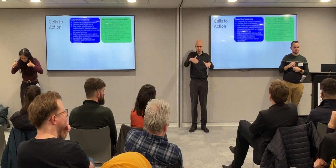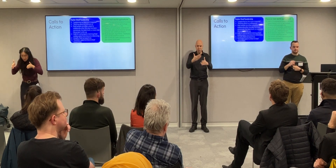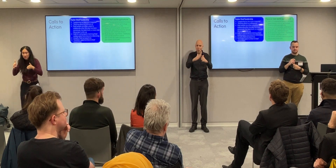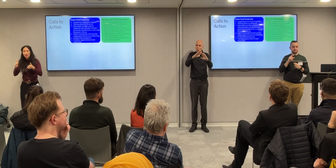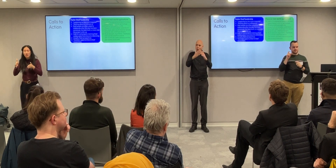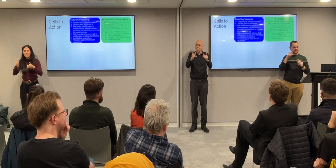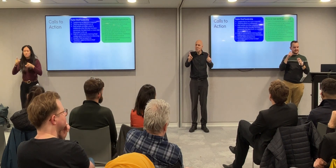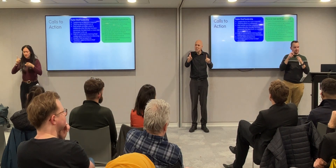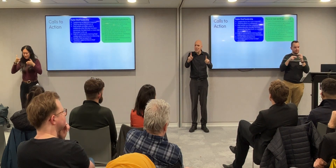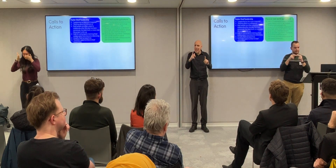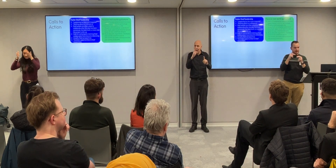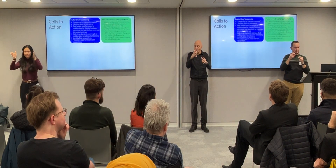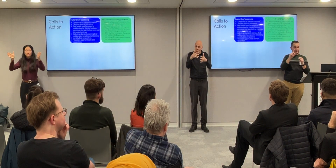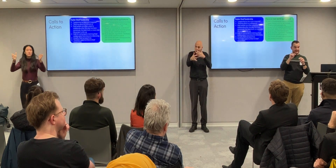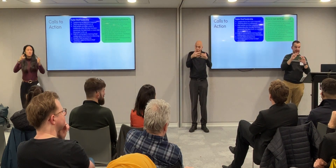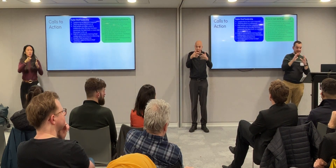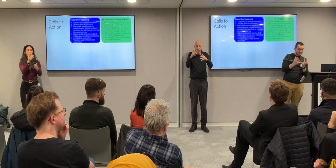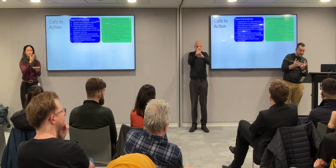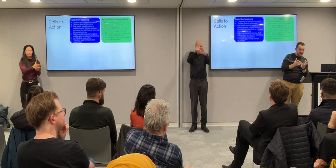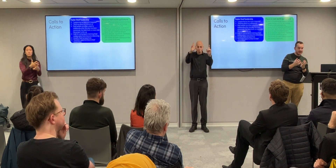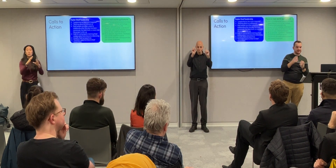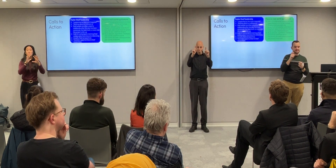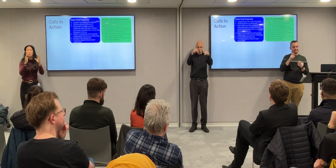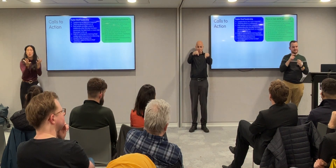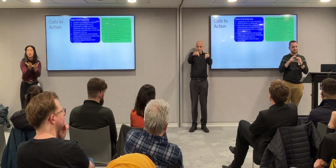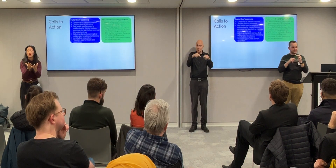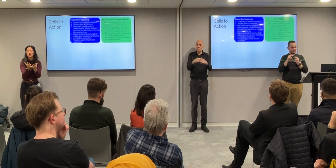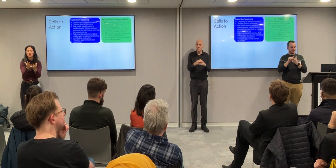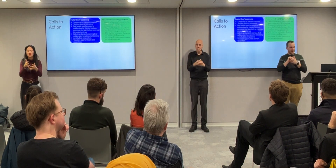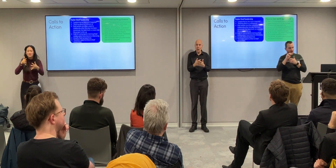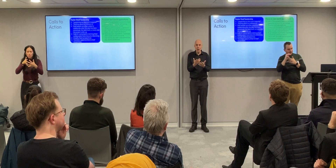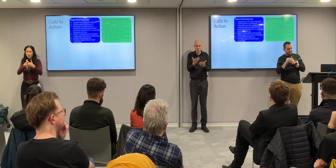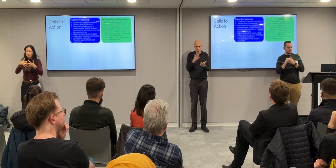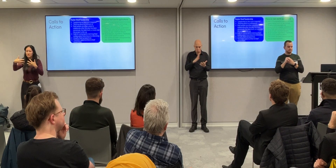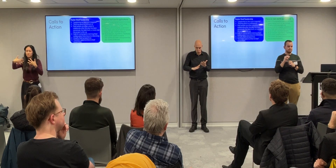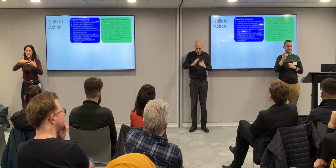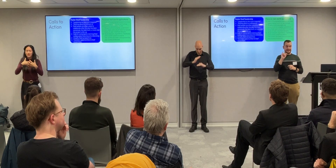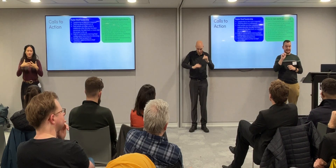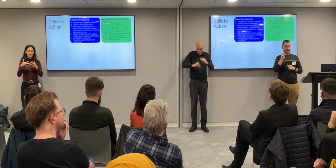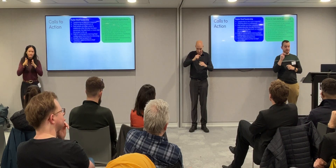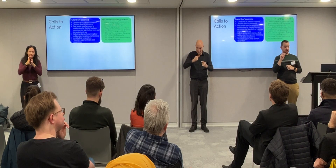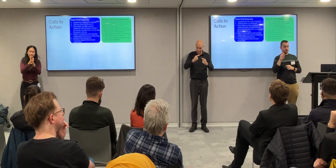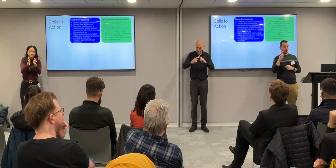really transparent about that? And we need to build data sets,